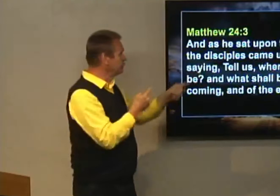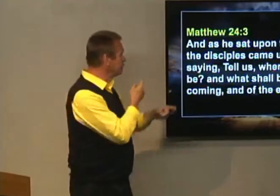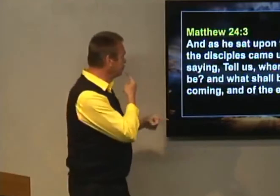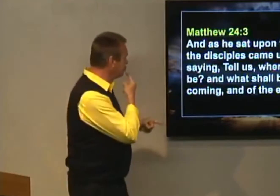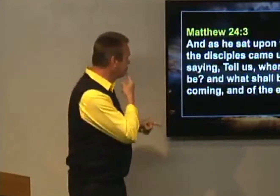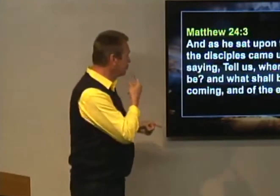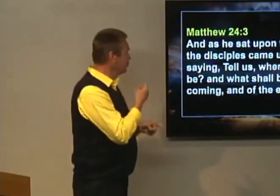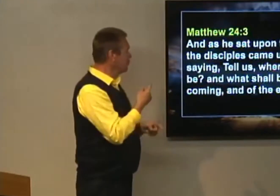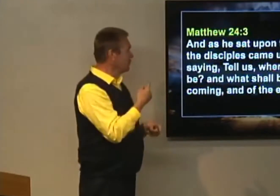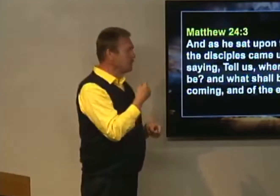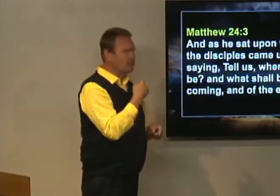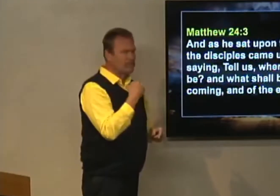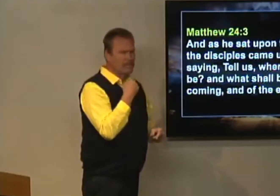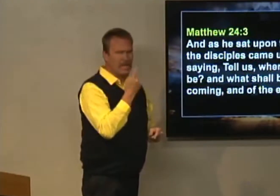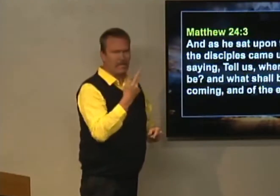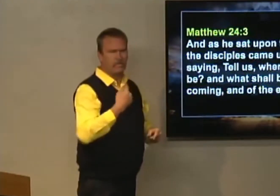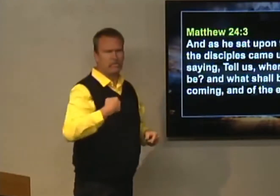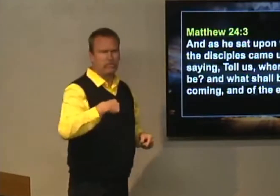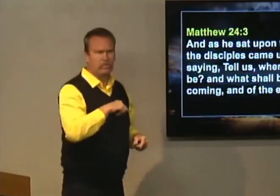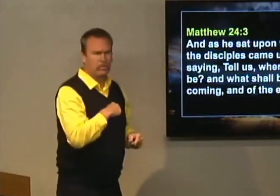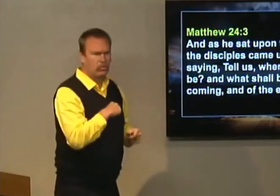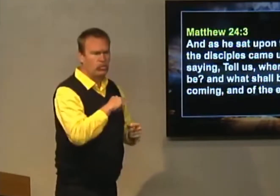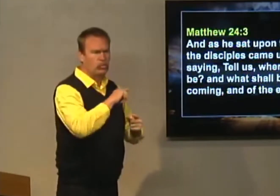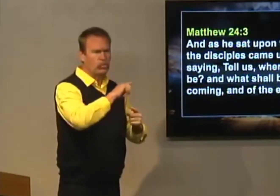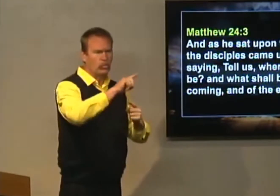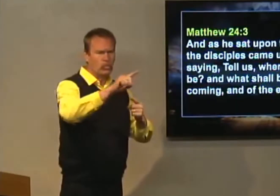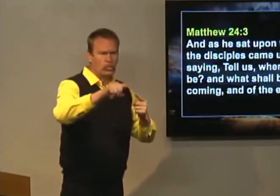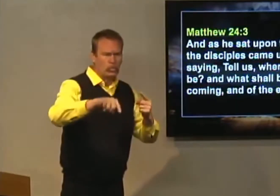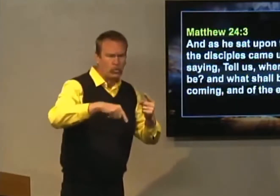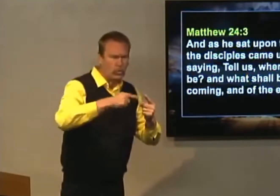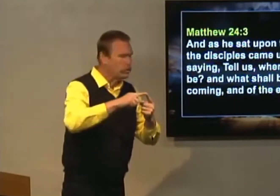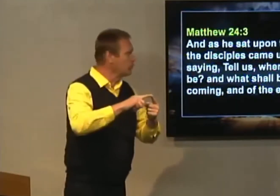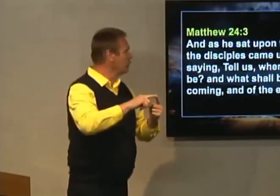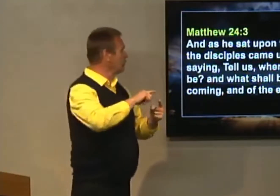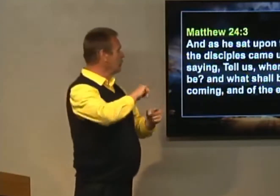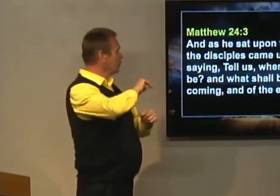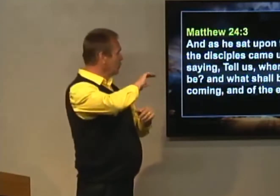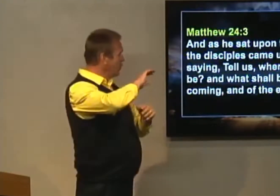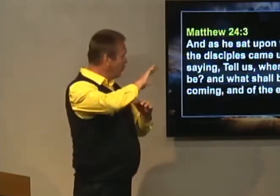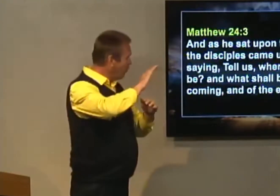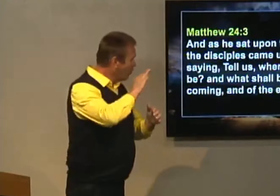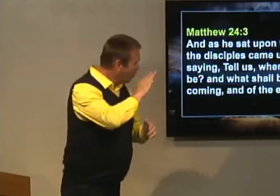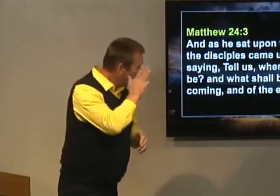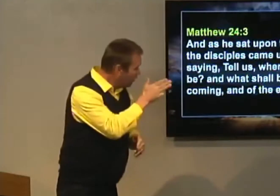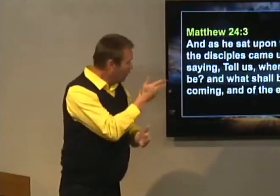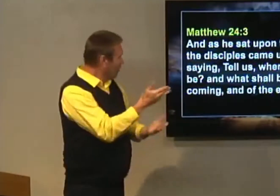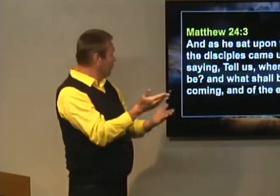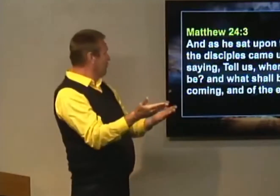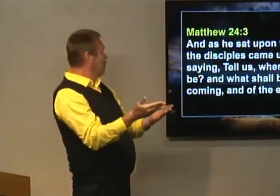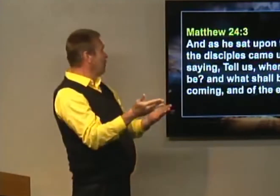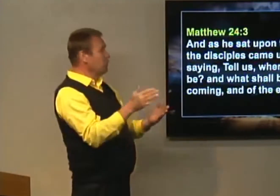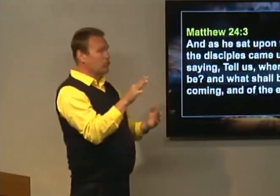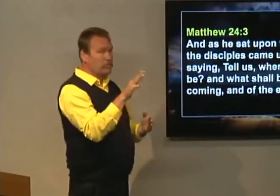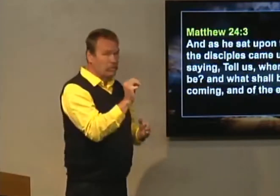and they said, tell us, when shall these things